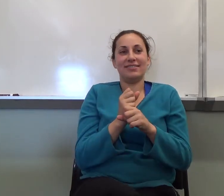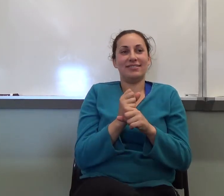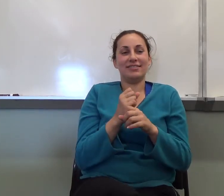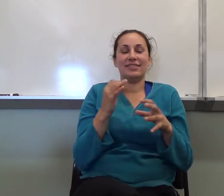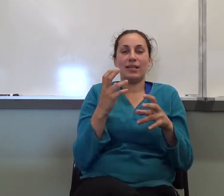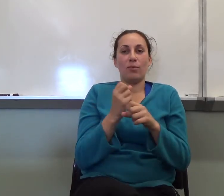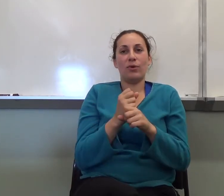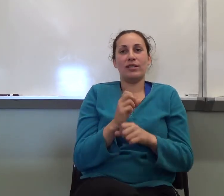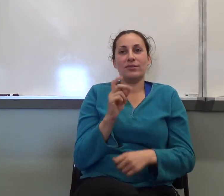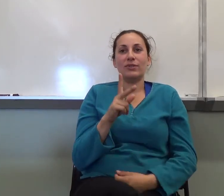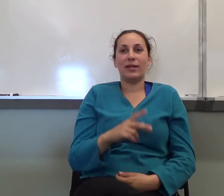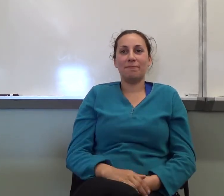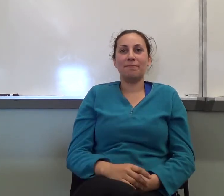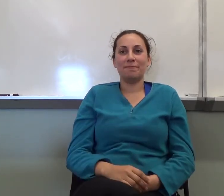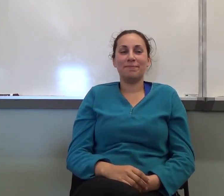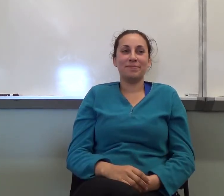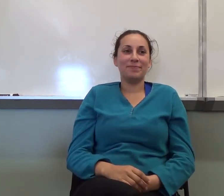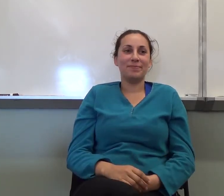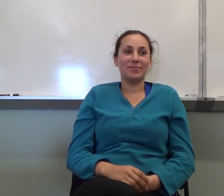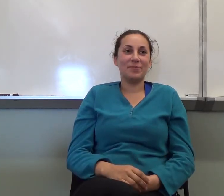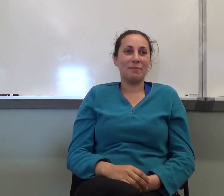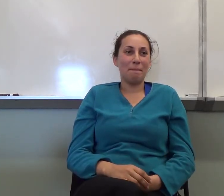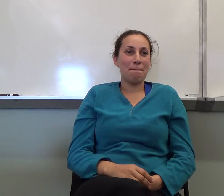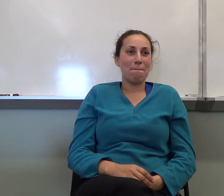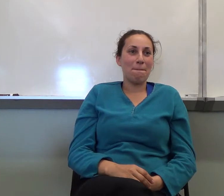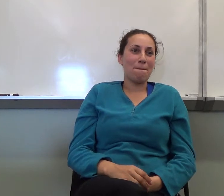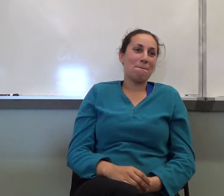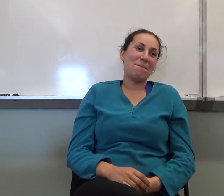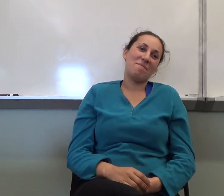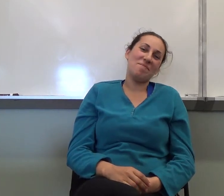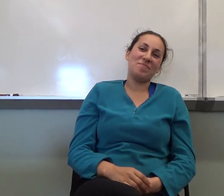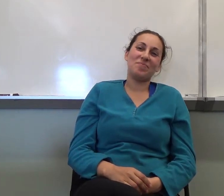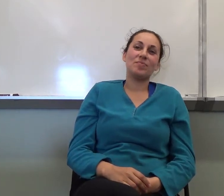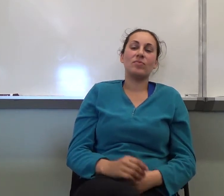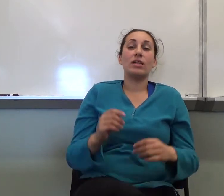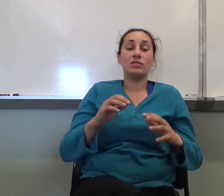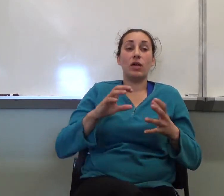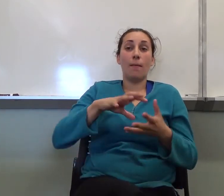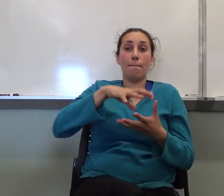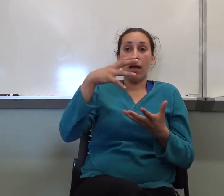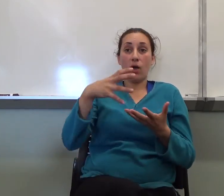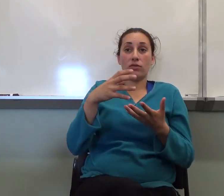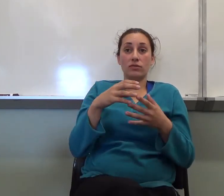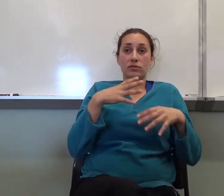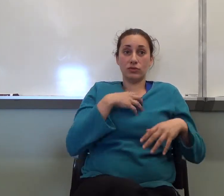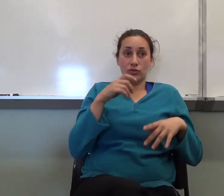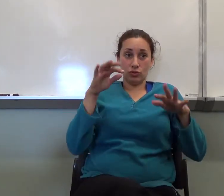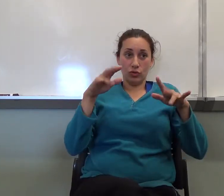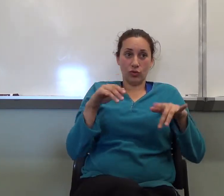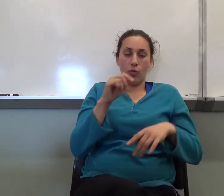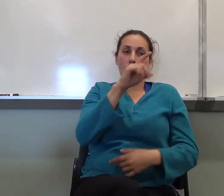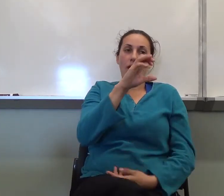there. The sentence they wrote was, the amount of snow Buffalo received is 120% of